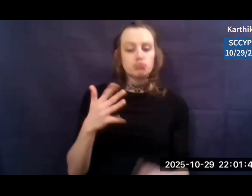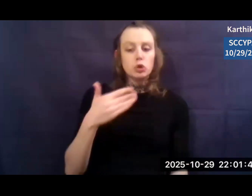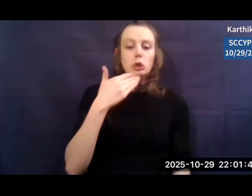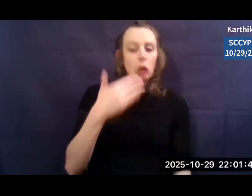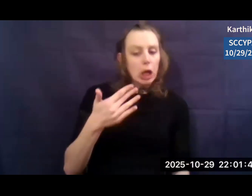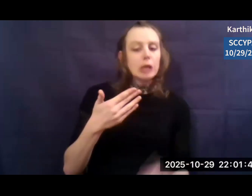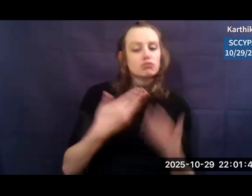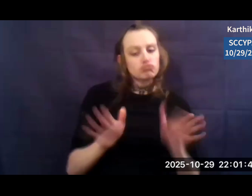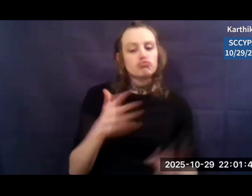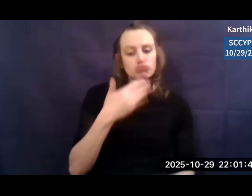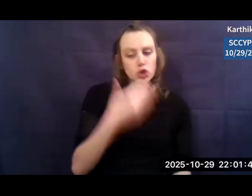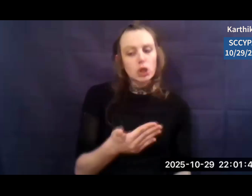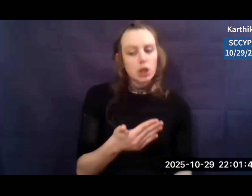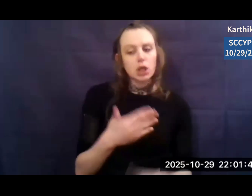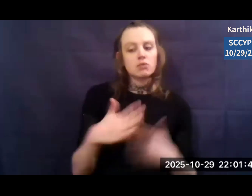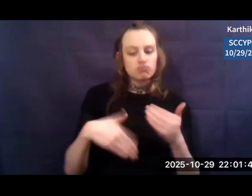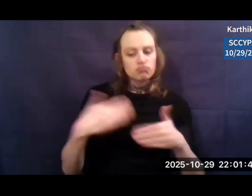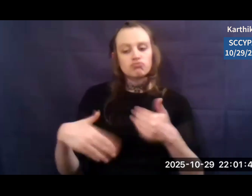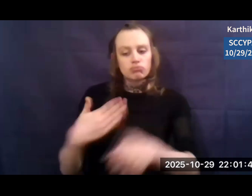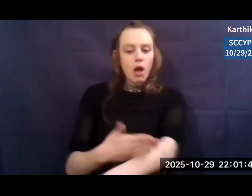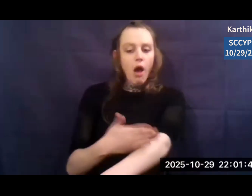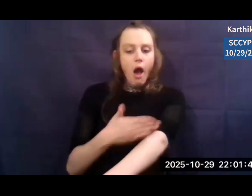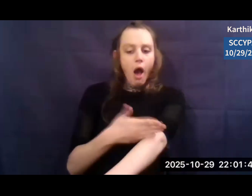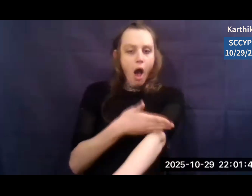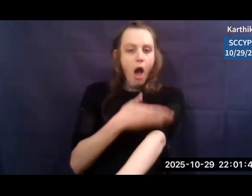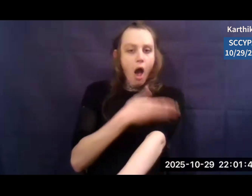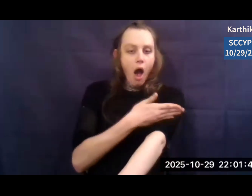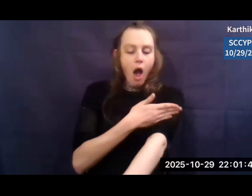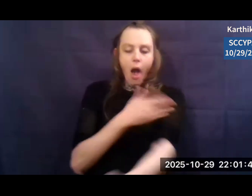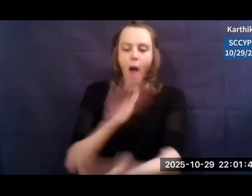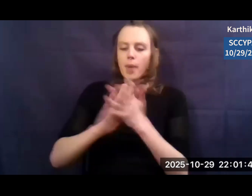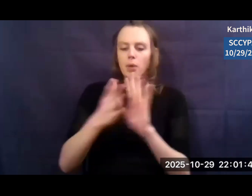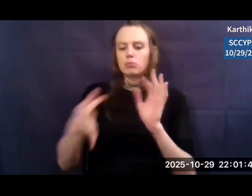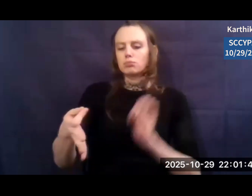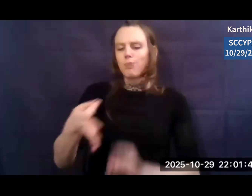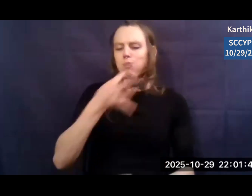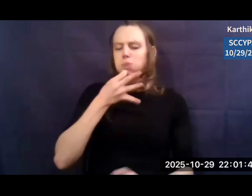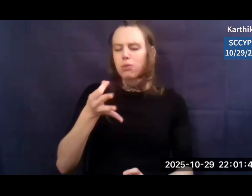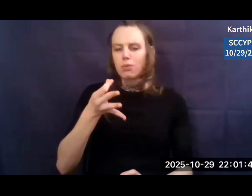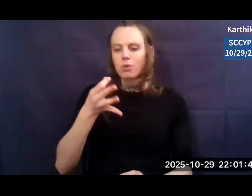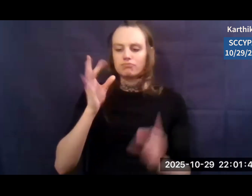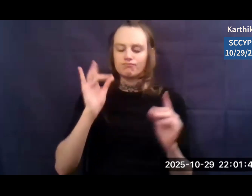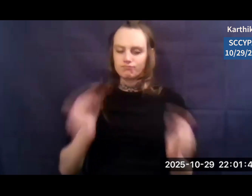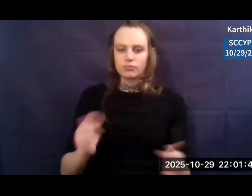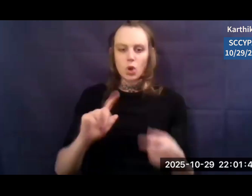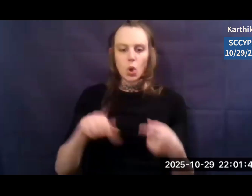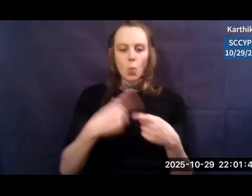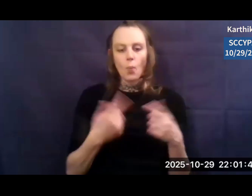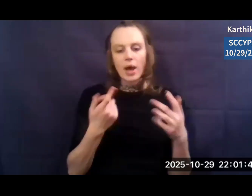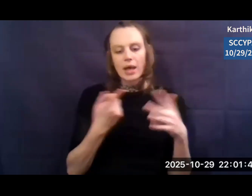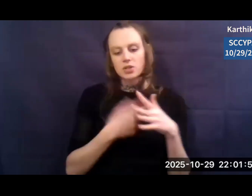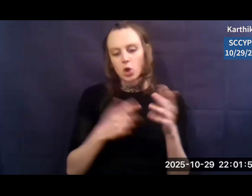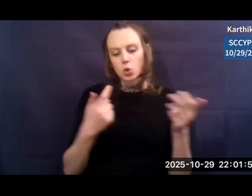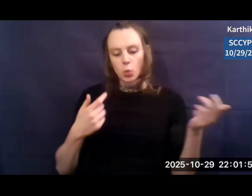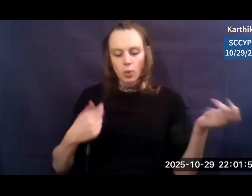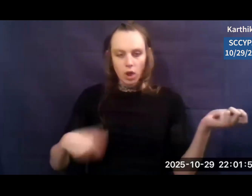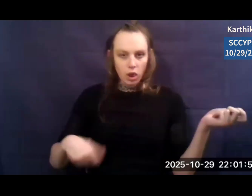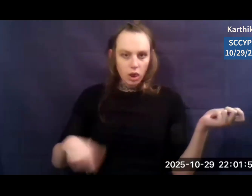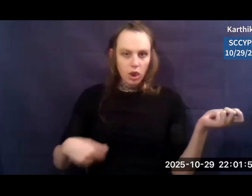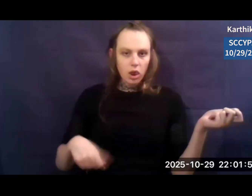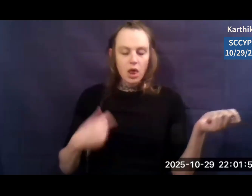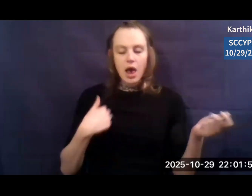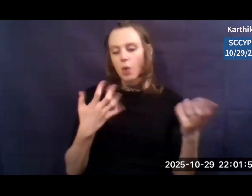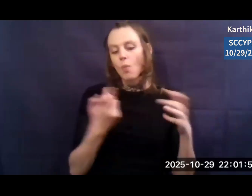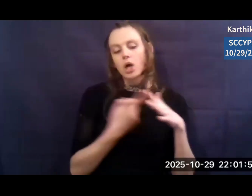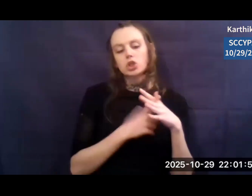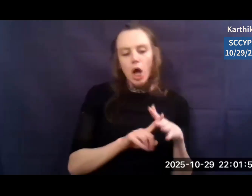like become like ultra skilled like in no time. It's like when I pick up the guitar, I want to like start off at like Eric Clapton skill level